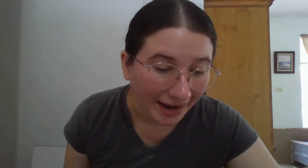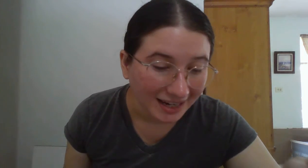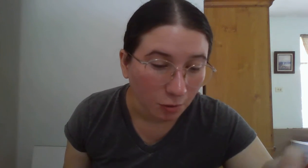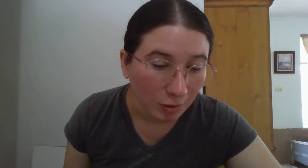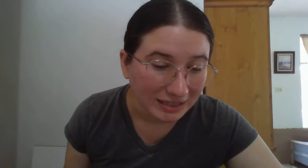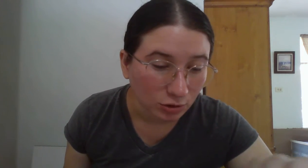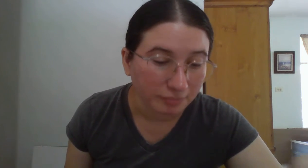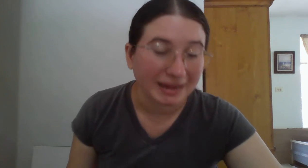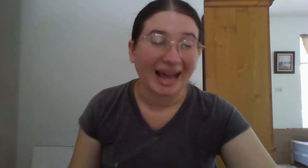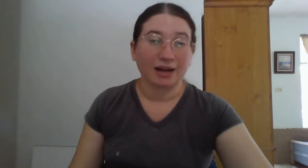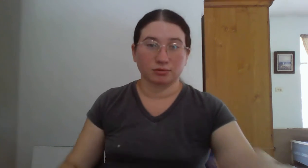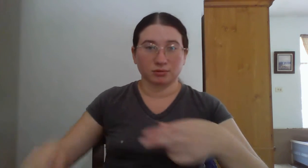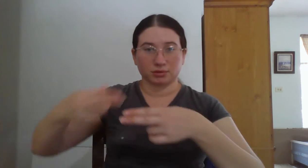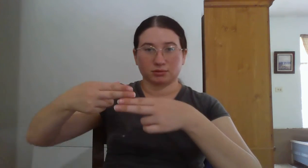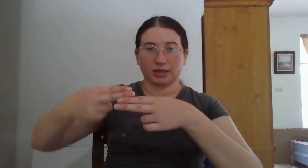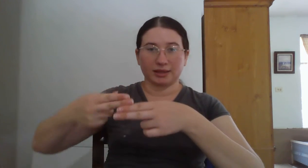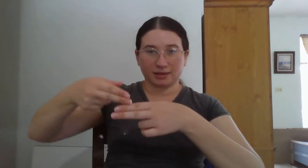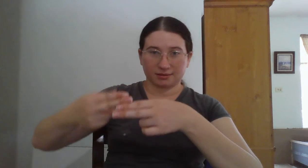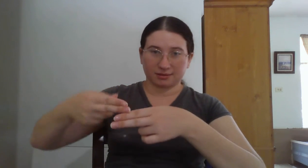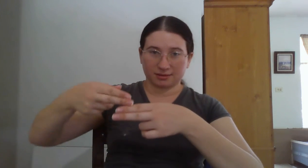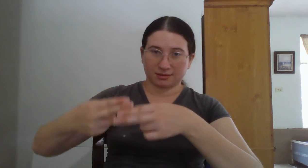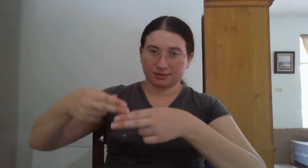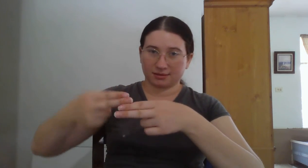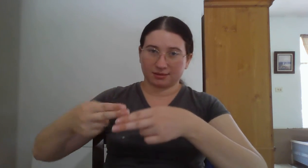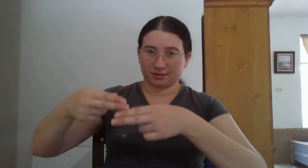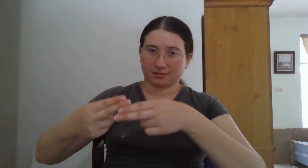weigh, weight, or pound, like this.